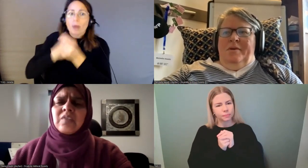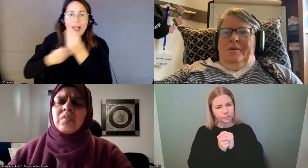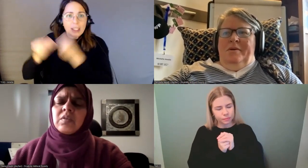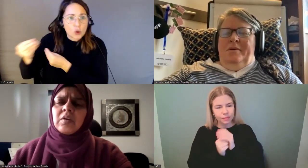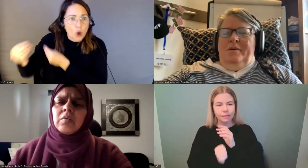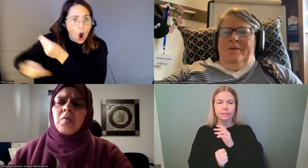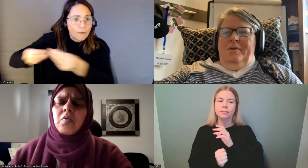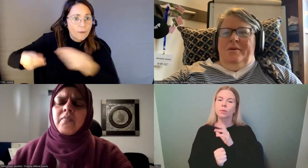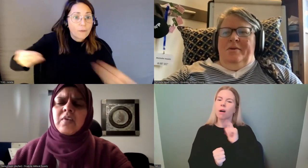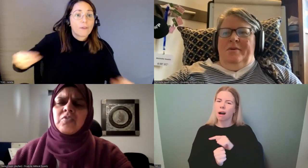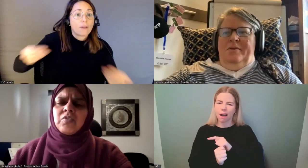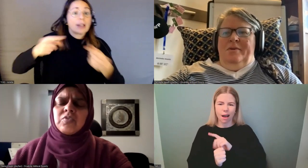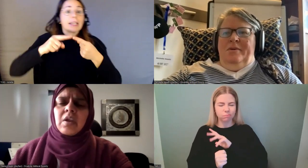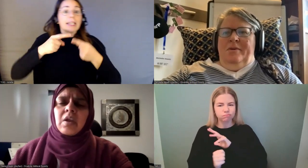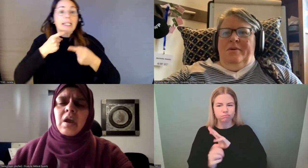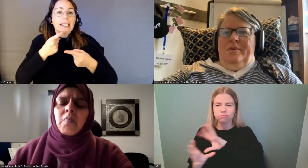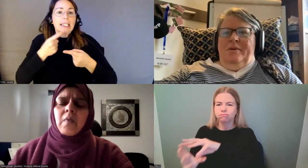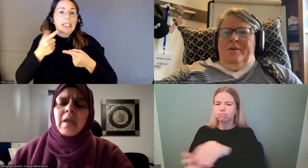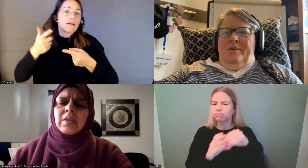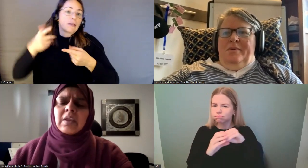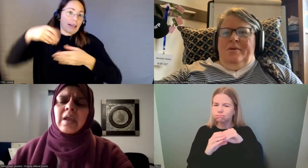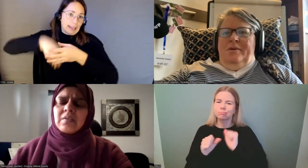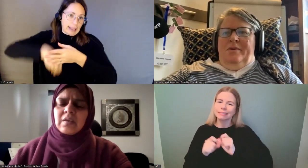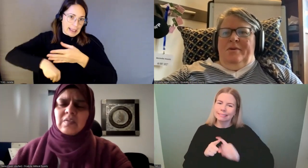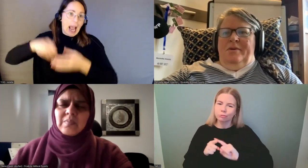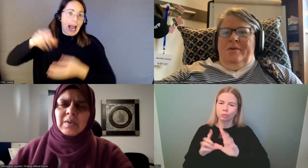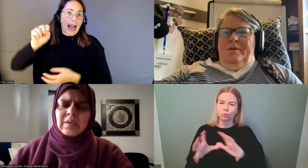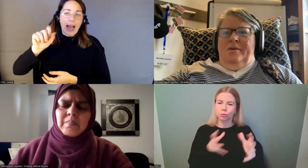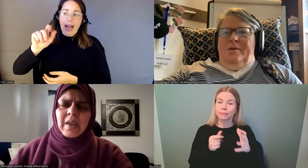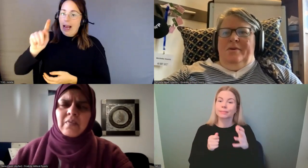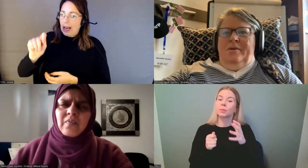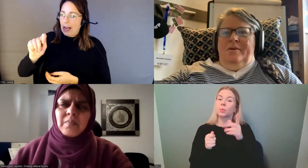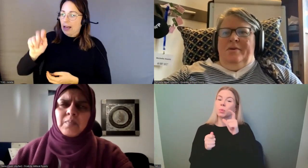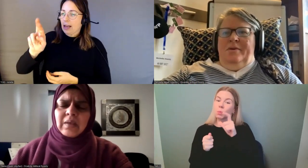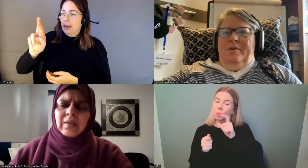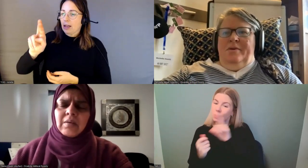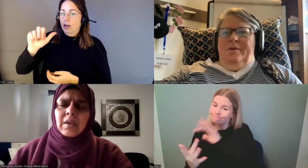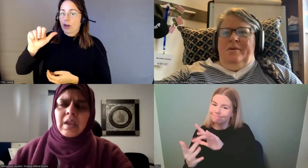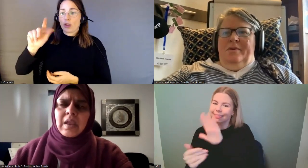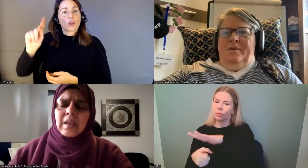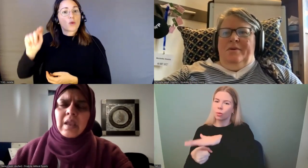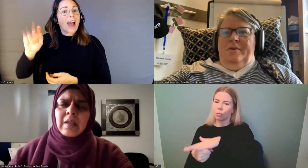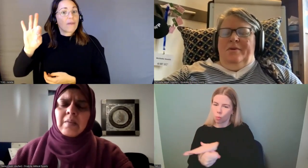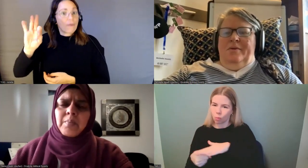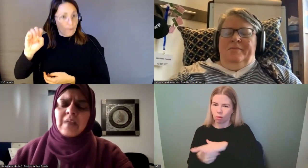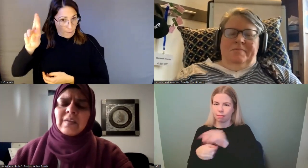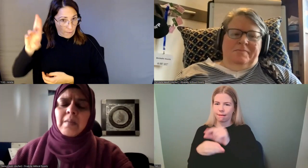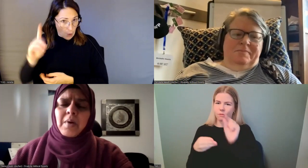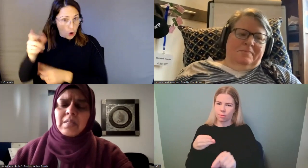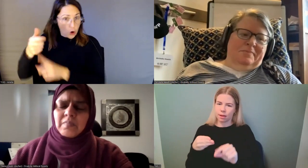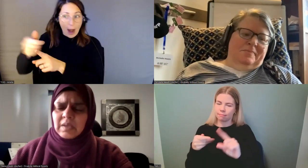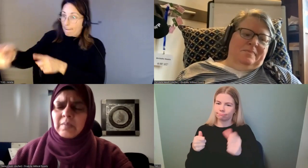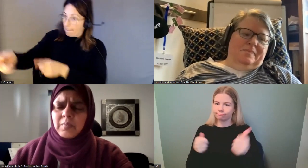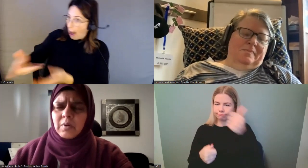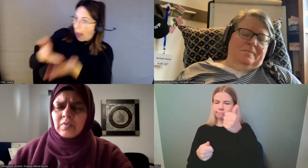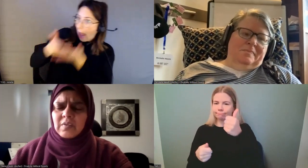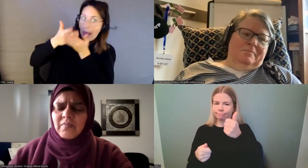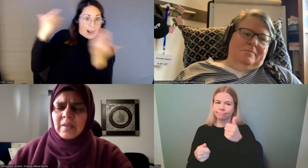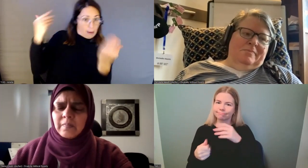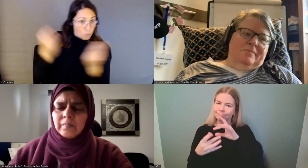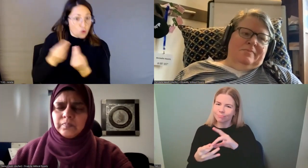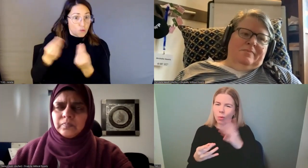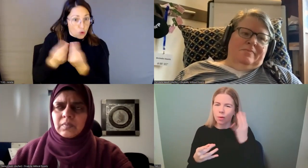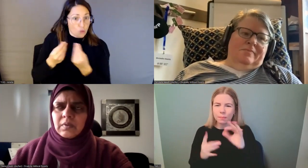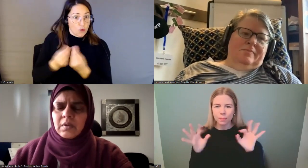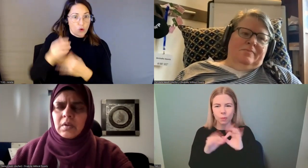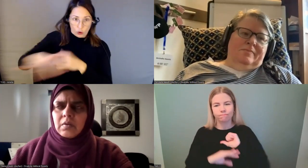actively engaging with their local officials around the Canada Disability Benefit Bill and impressing upon them the importance of